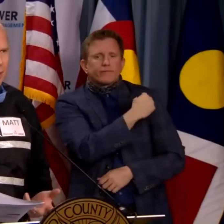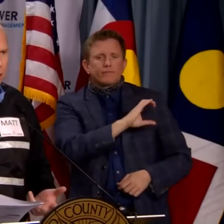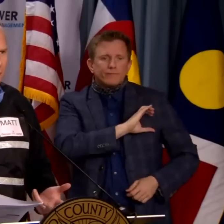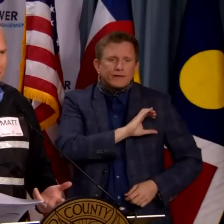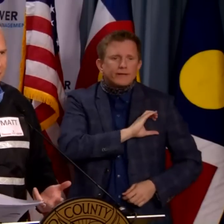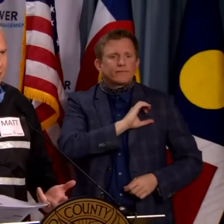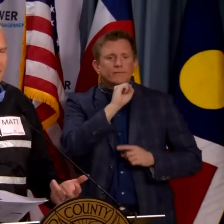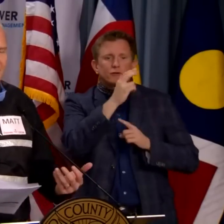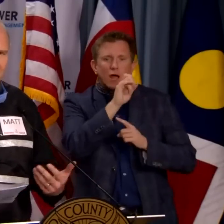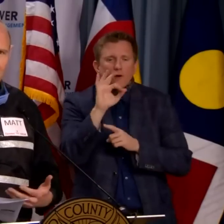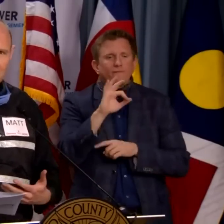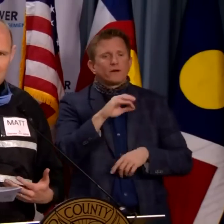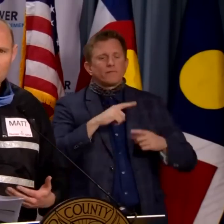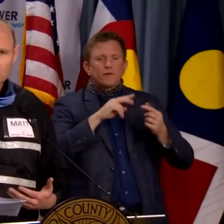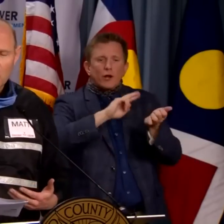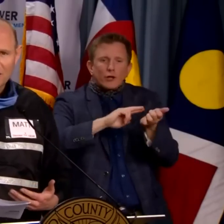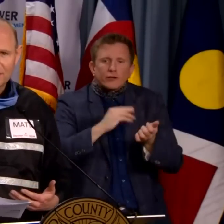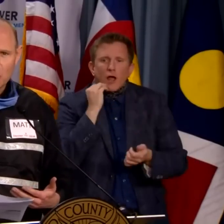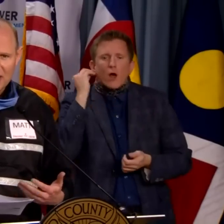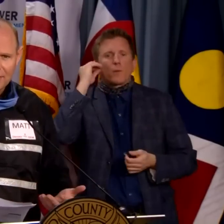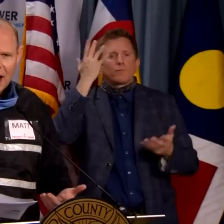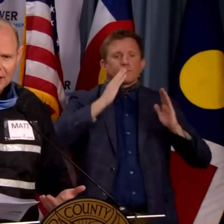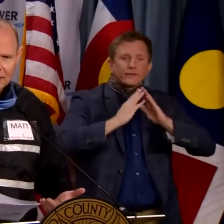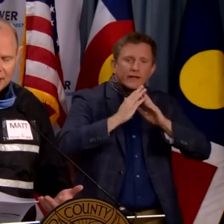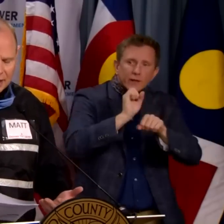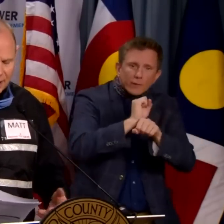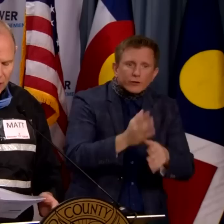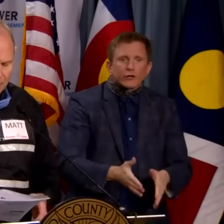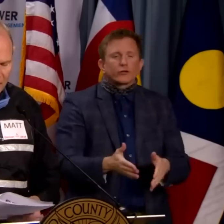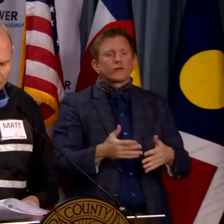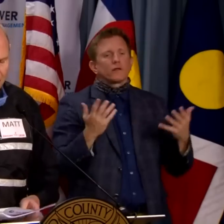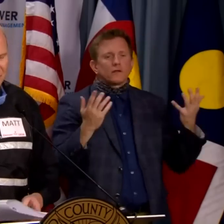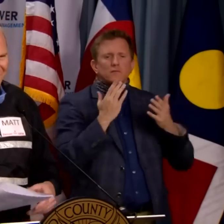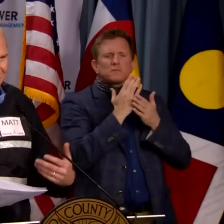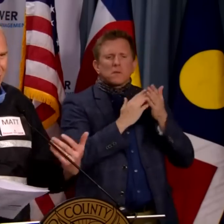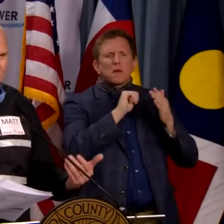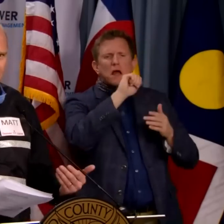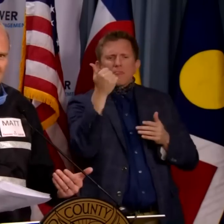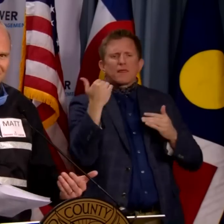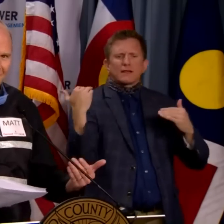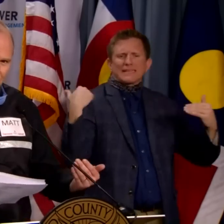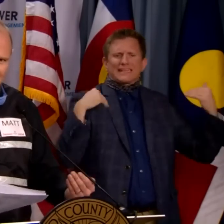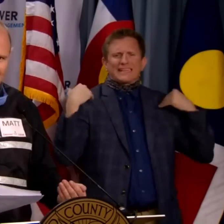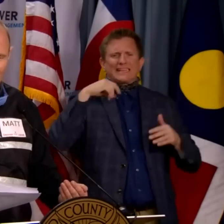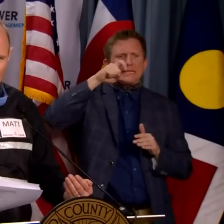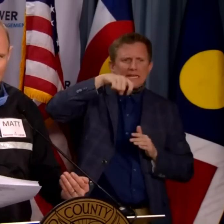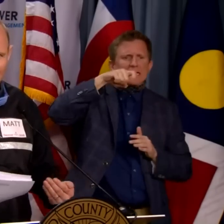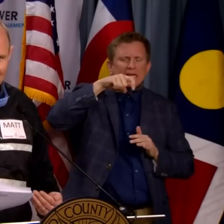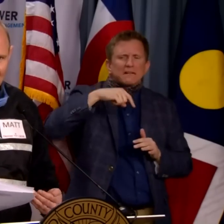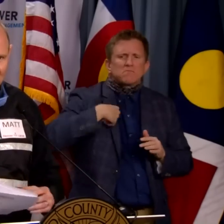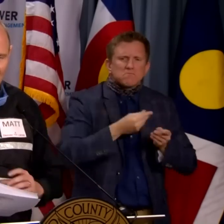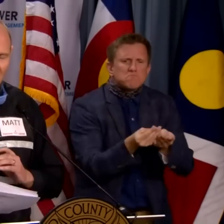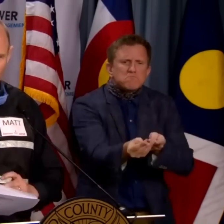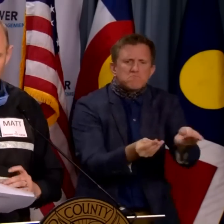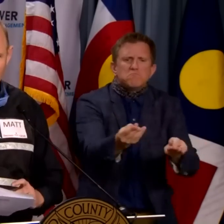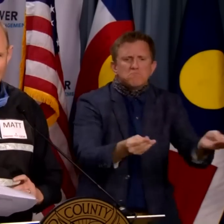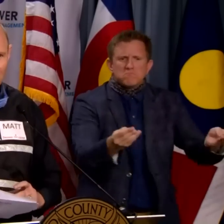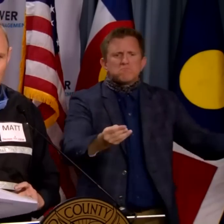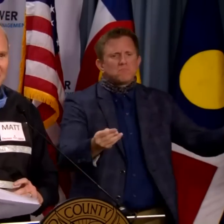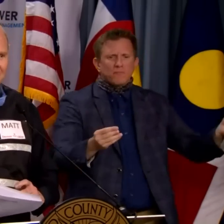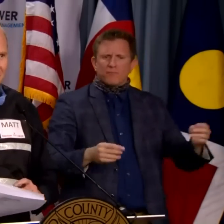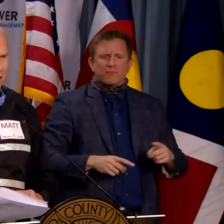All of what we have received has been pushed out, and so we are not stockpiling any of it. We have created a prioritized list of who